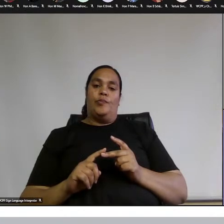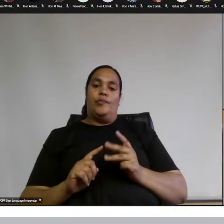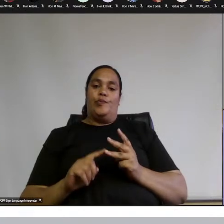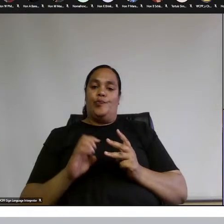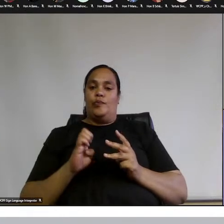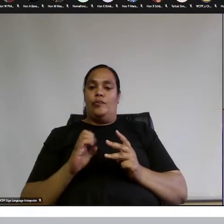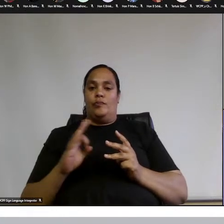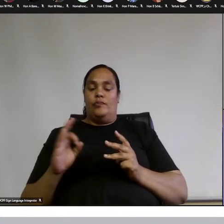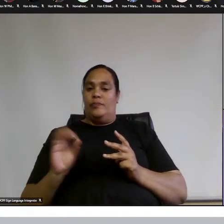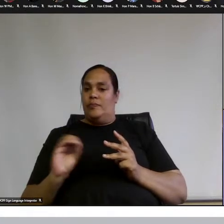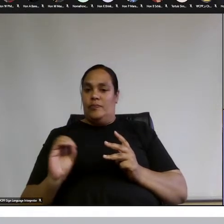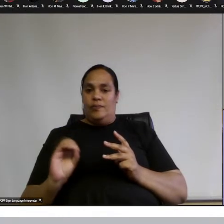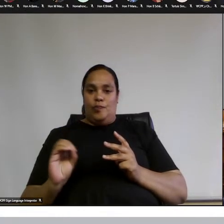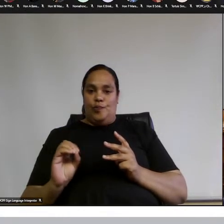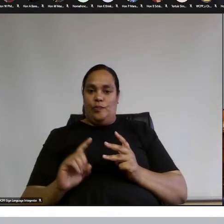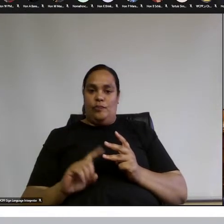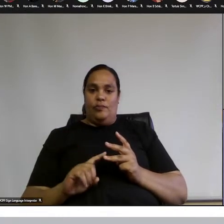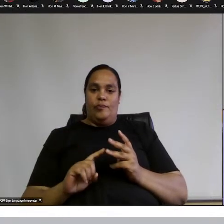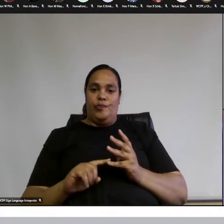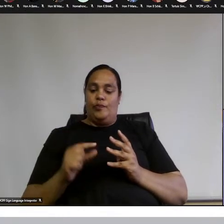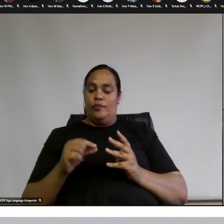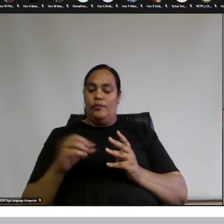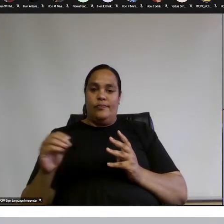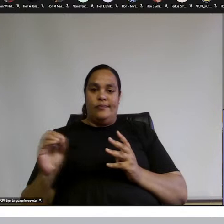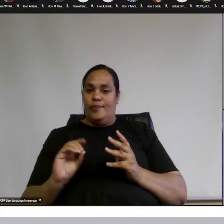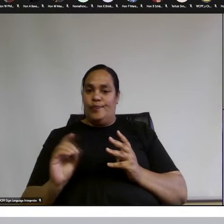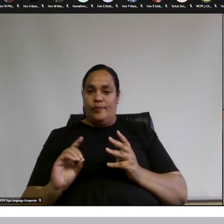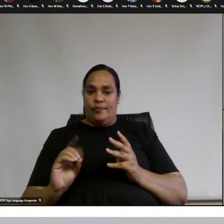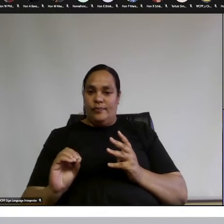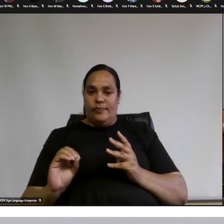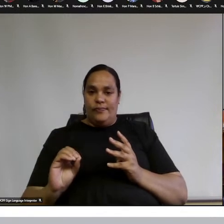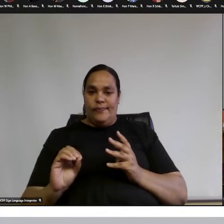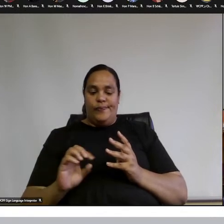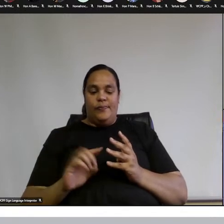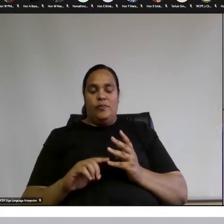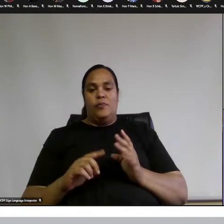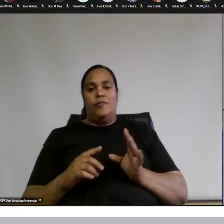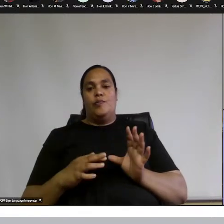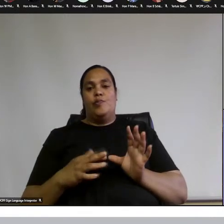EFF has none. Good has none.